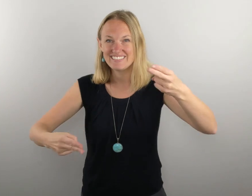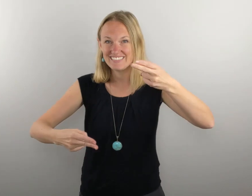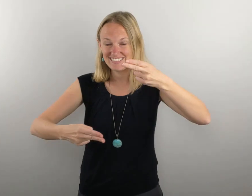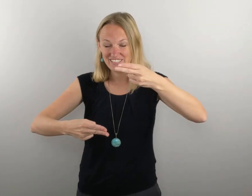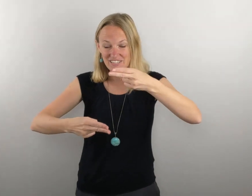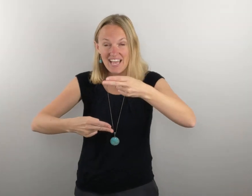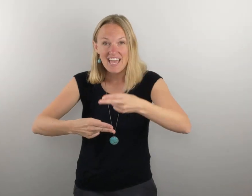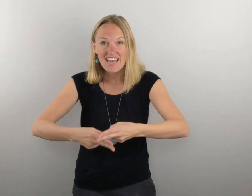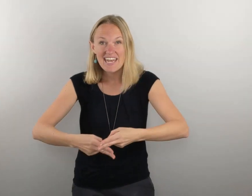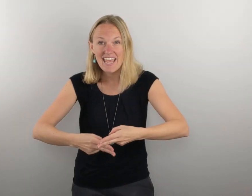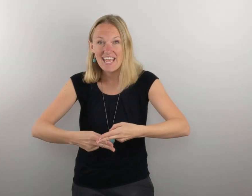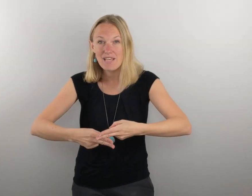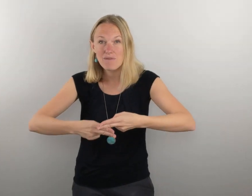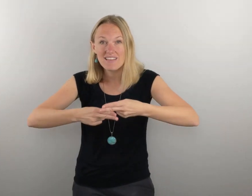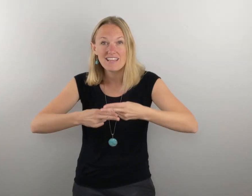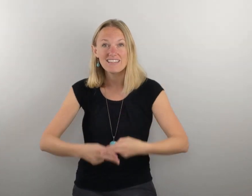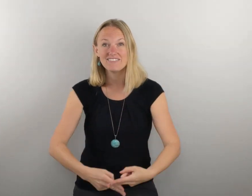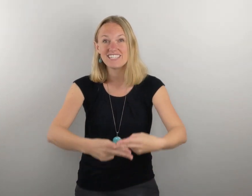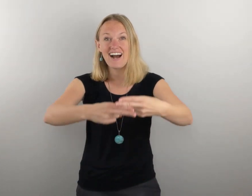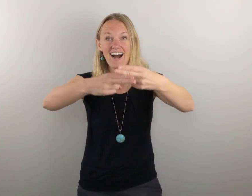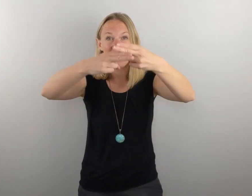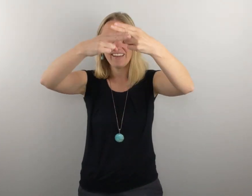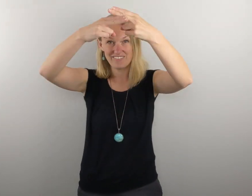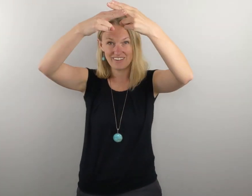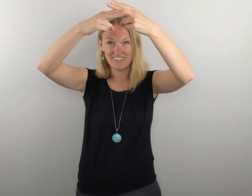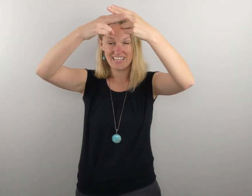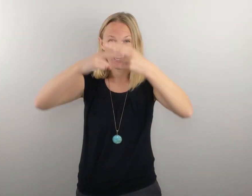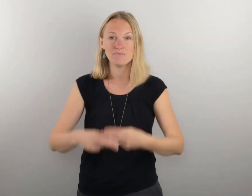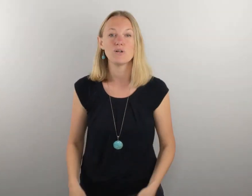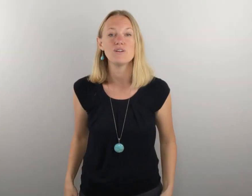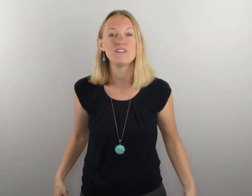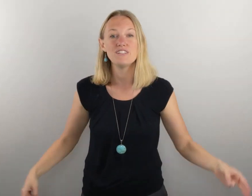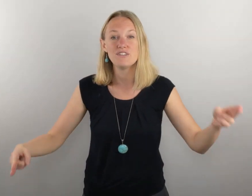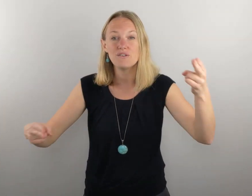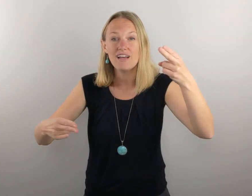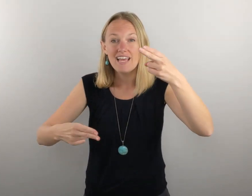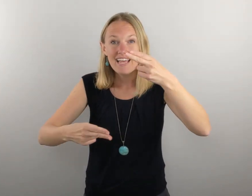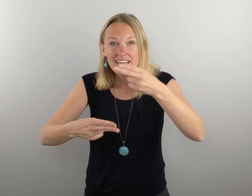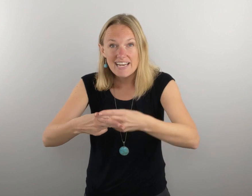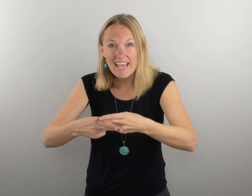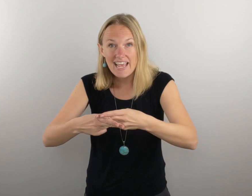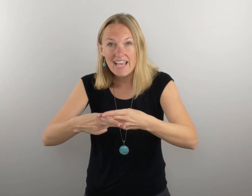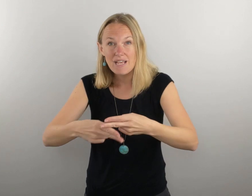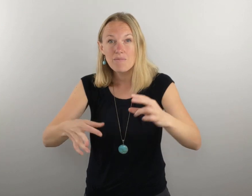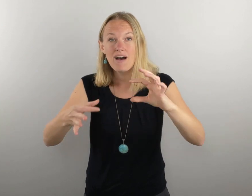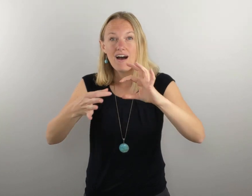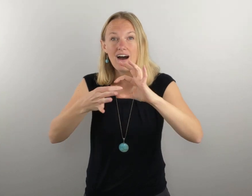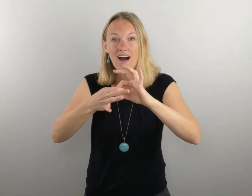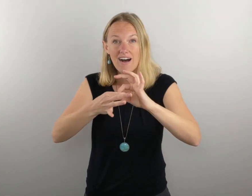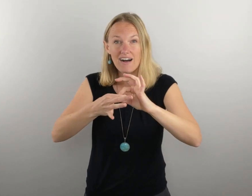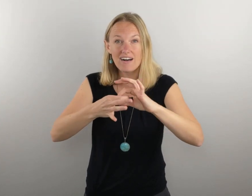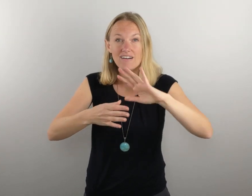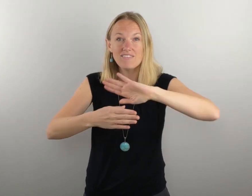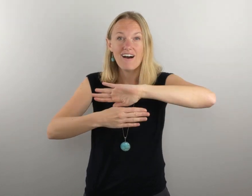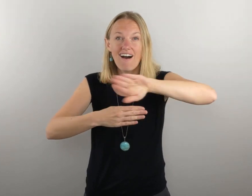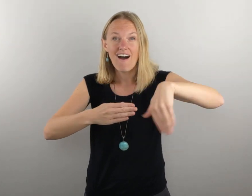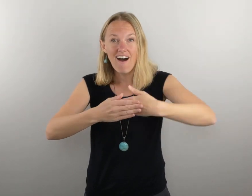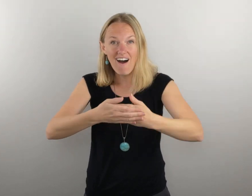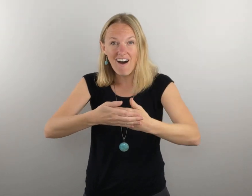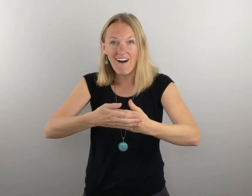just do a name and then lift it high for all names, or you can do name of